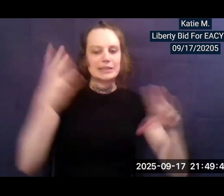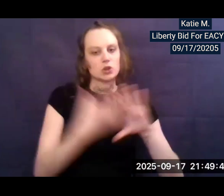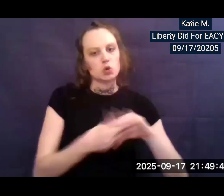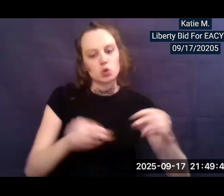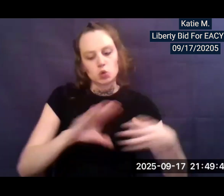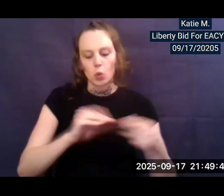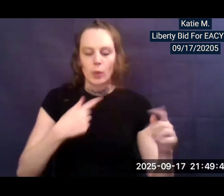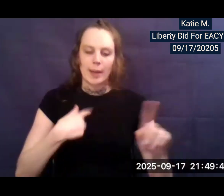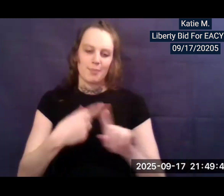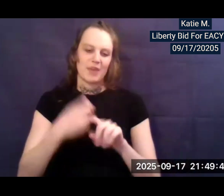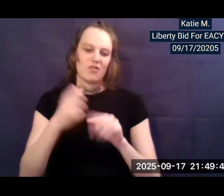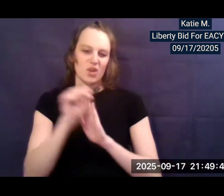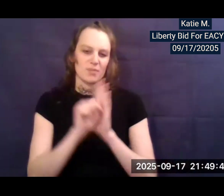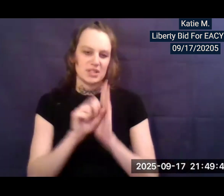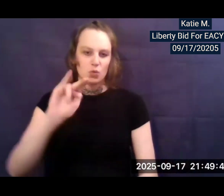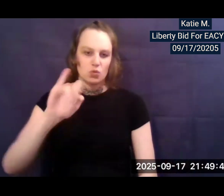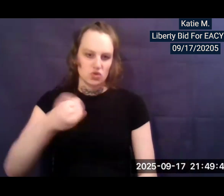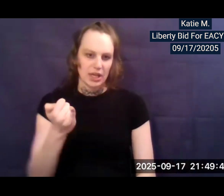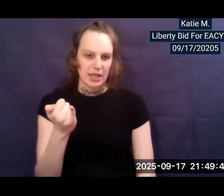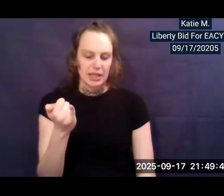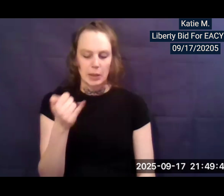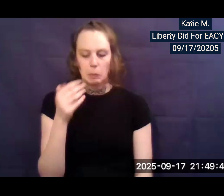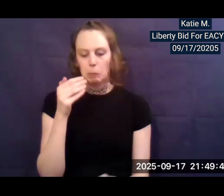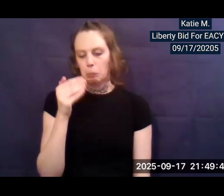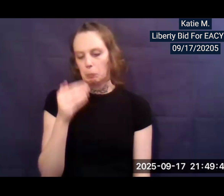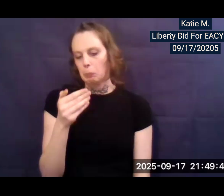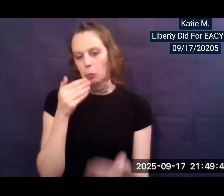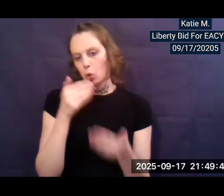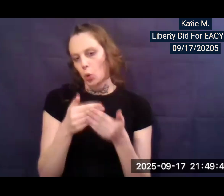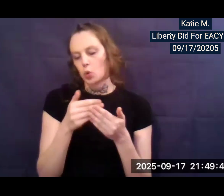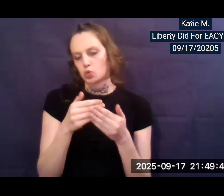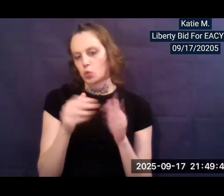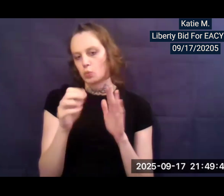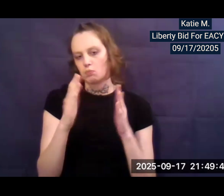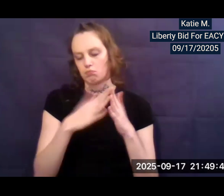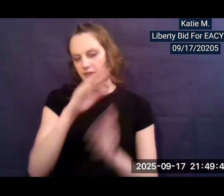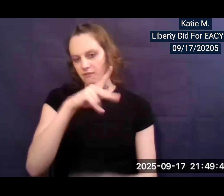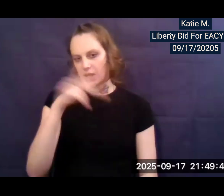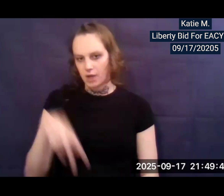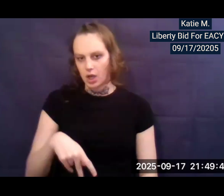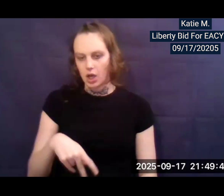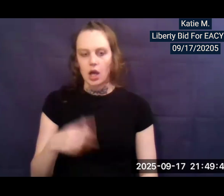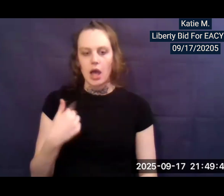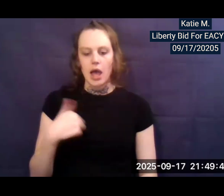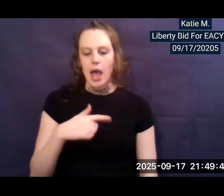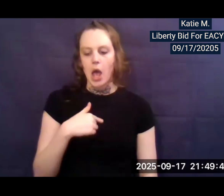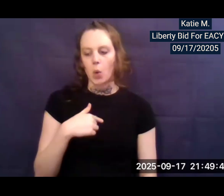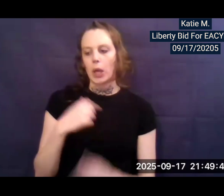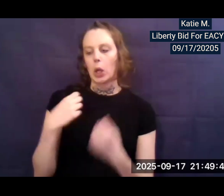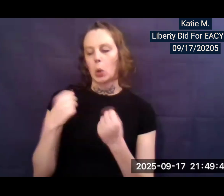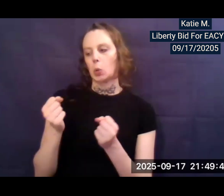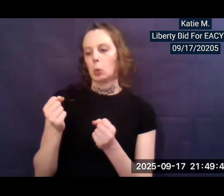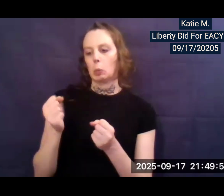Jersey, like right outside of Philadelphia. I grew up in, and we'd always go down the shore to Sea Isle or Ocean City, New Jersey,